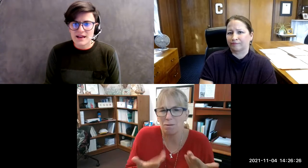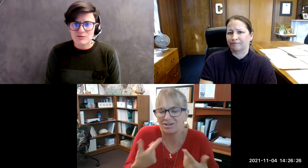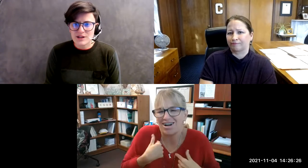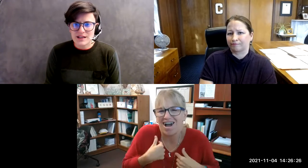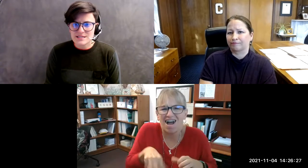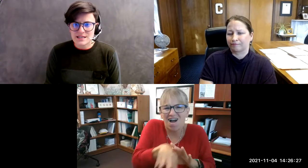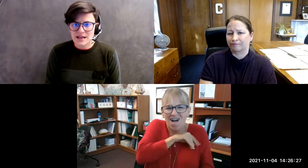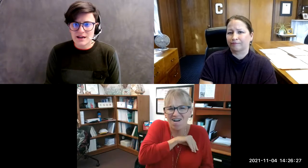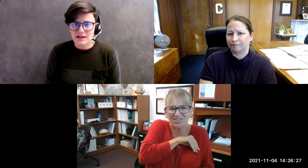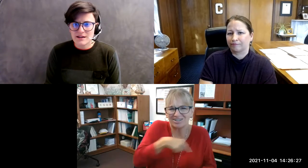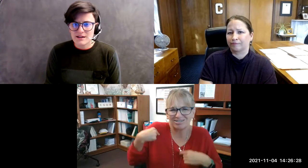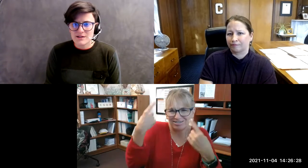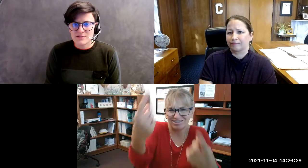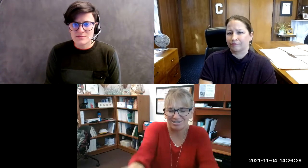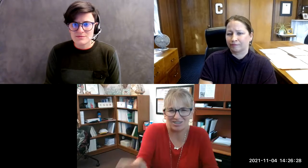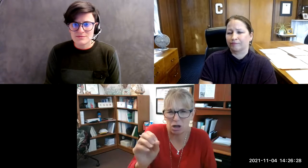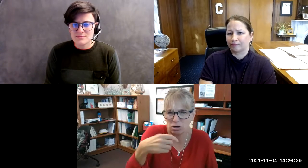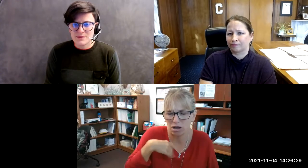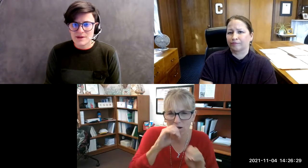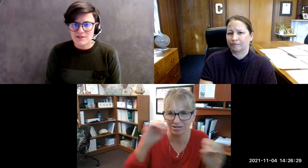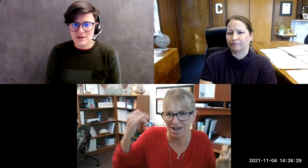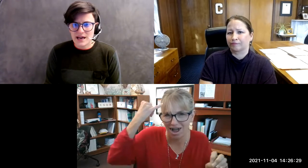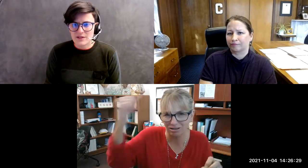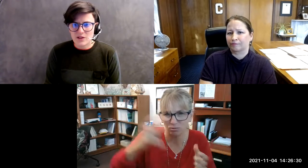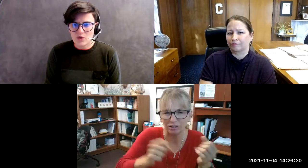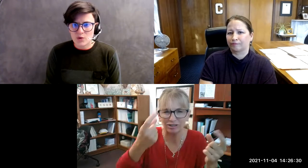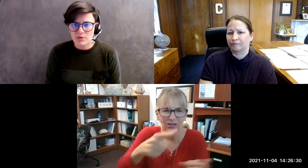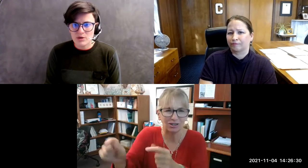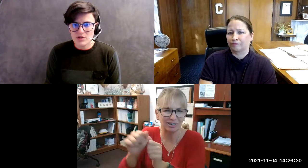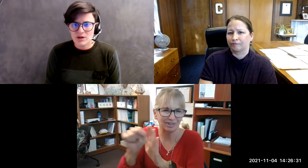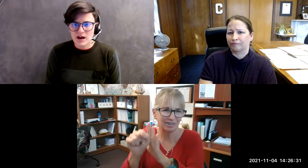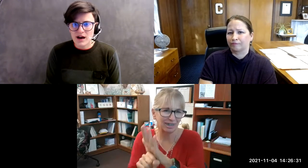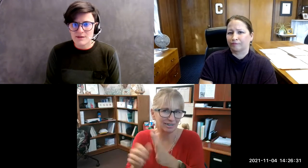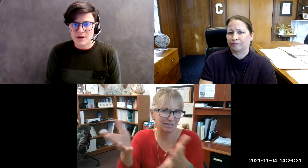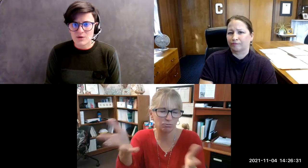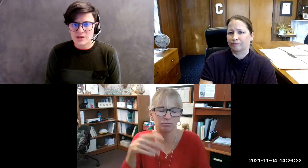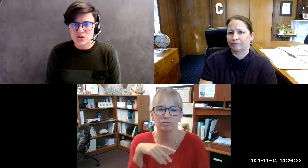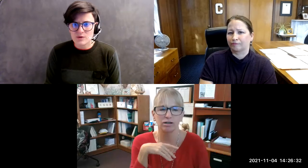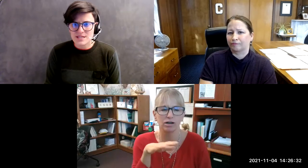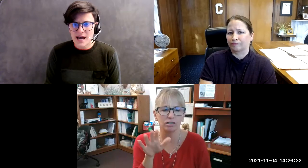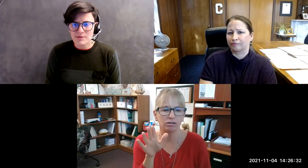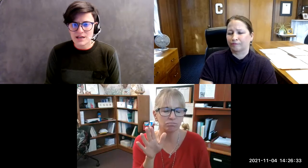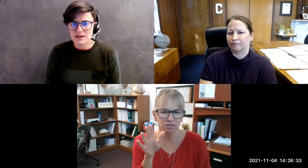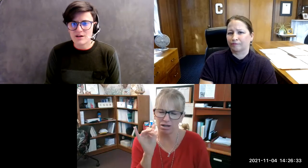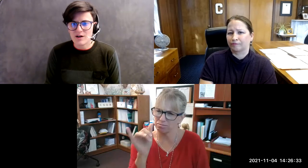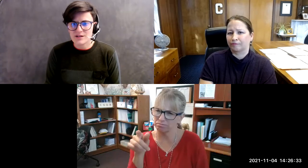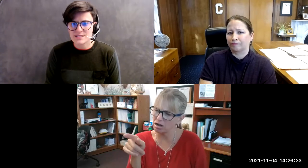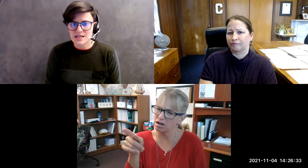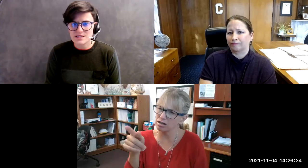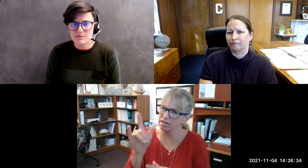And I'm realizing that maybe I've been out of the loop. I'm not quite sure what's happening in all the states,